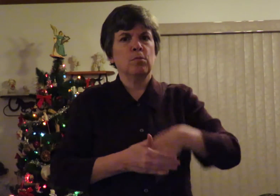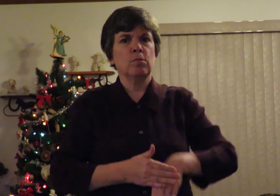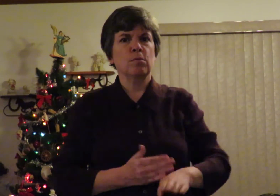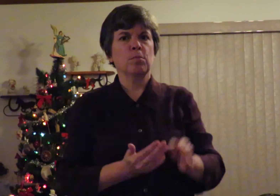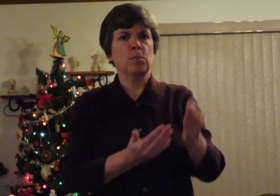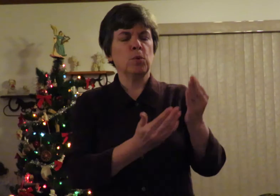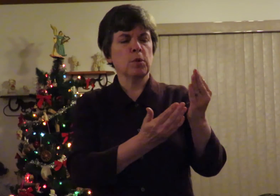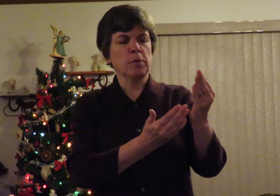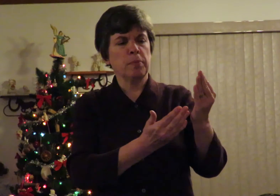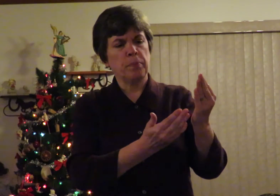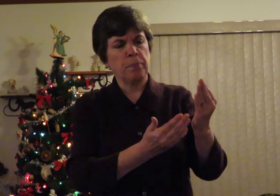Born.